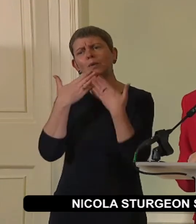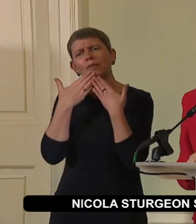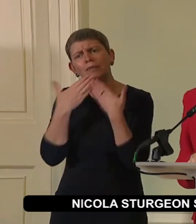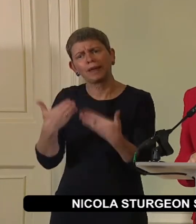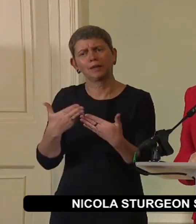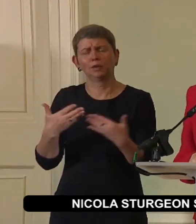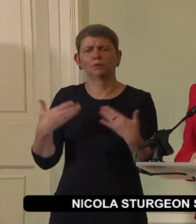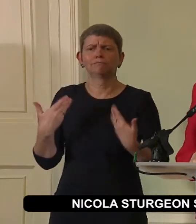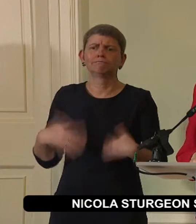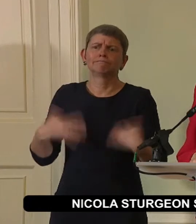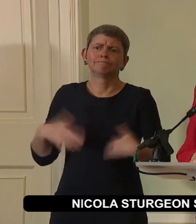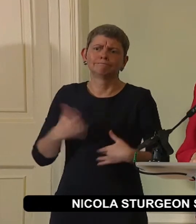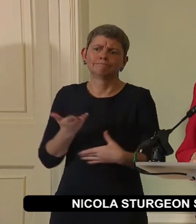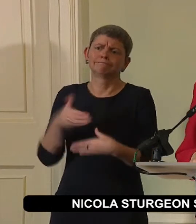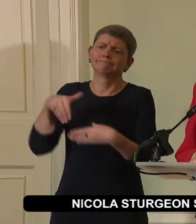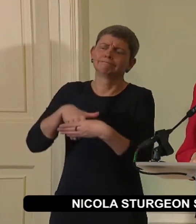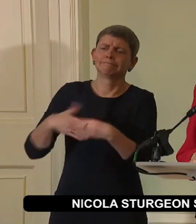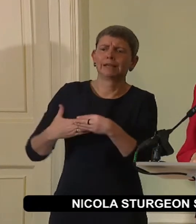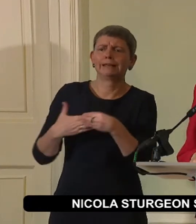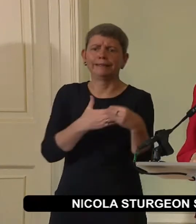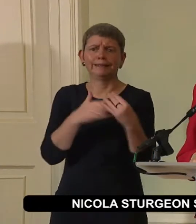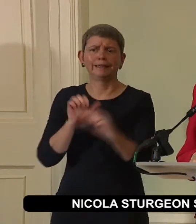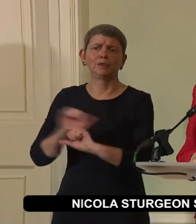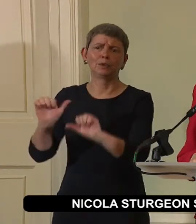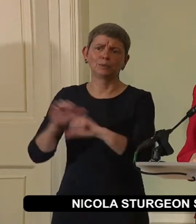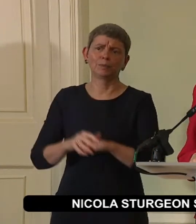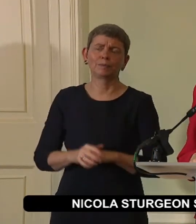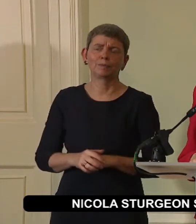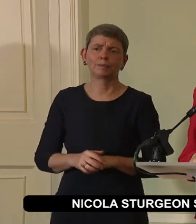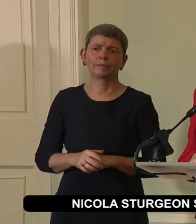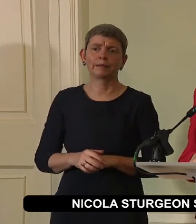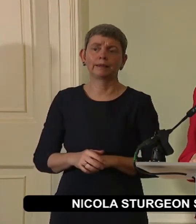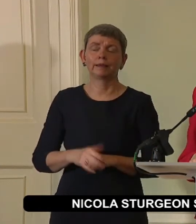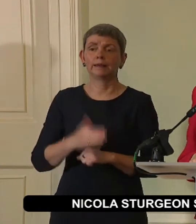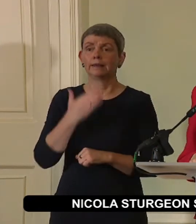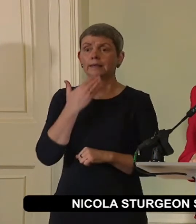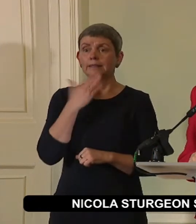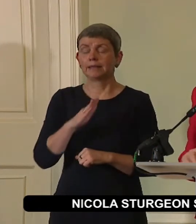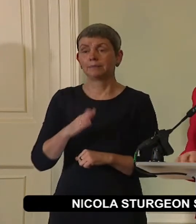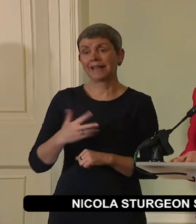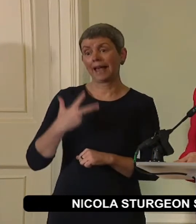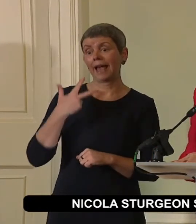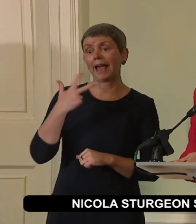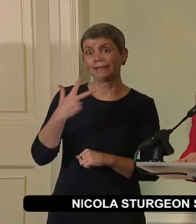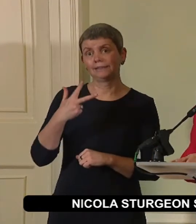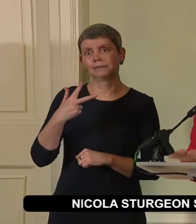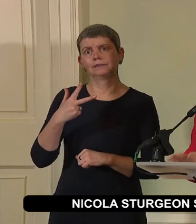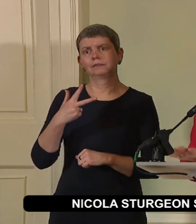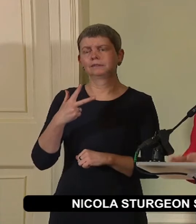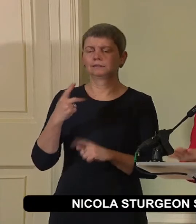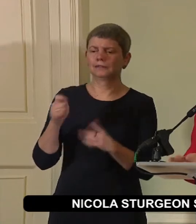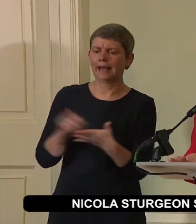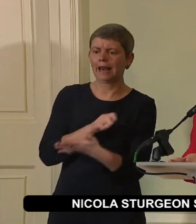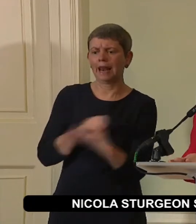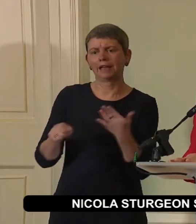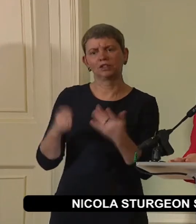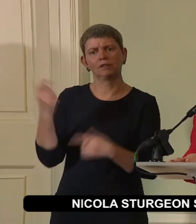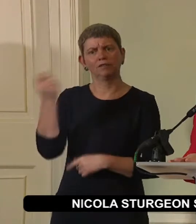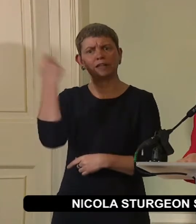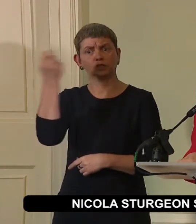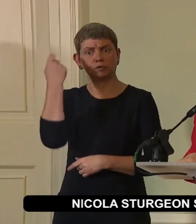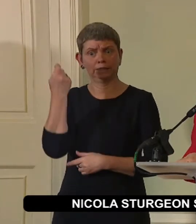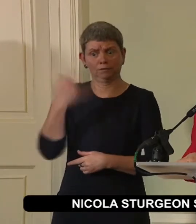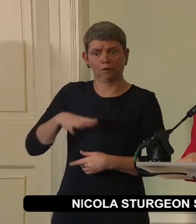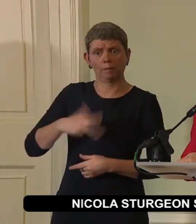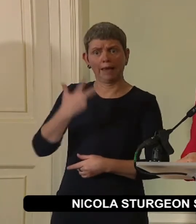being your leader. And it seems to me that 8 emphatic election victories in 8 years ain't a bad record